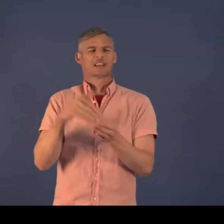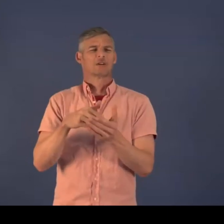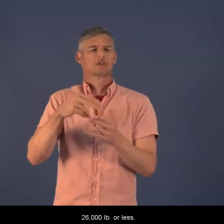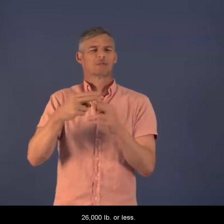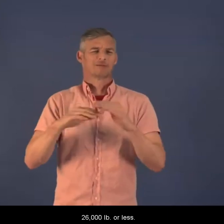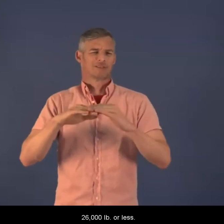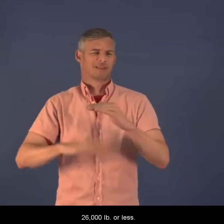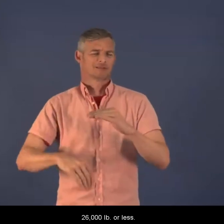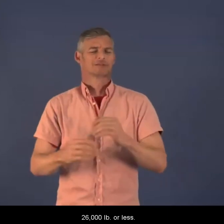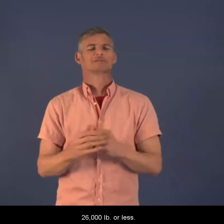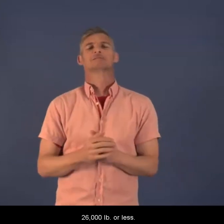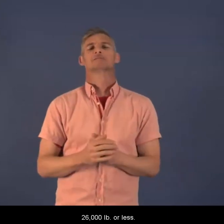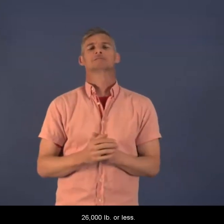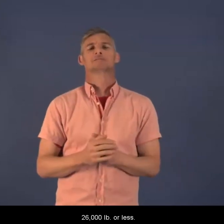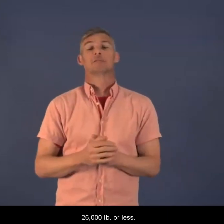of 26,000 pounds or less.